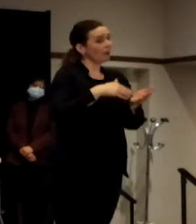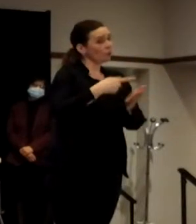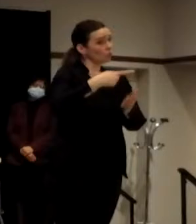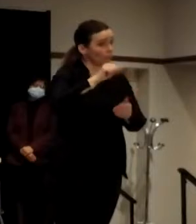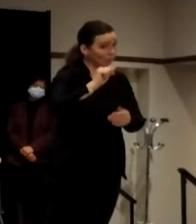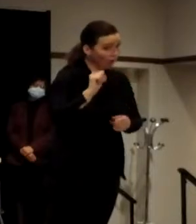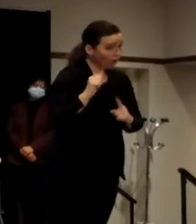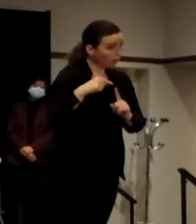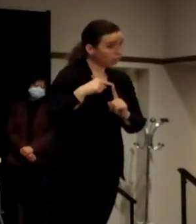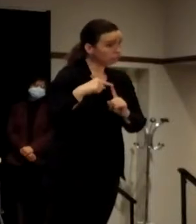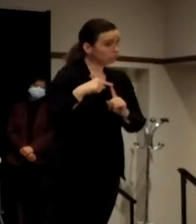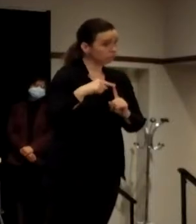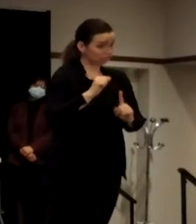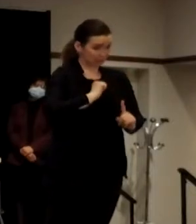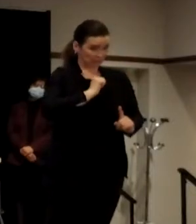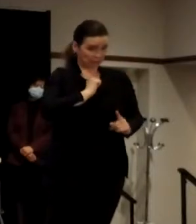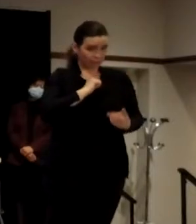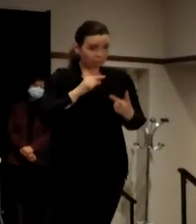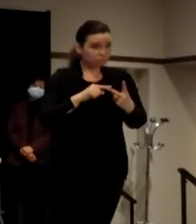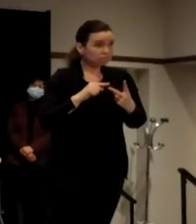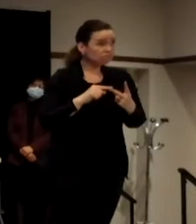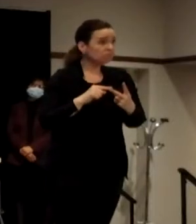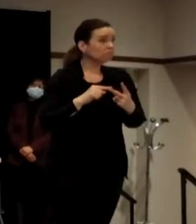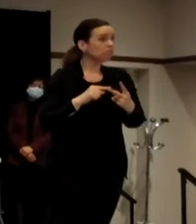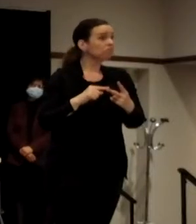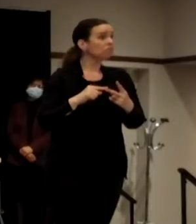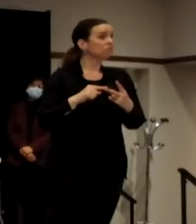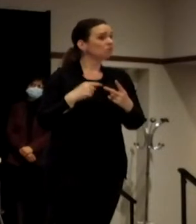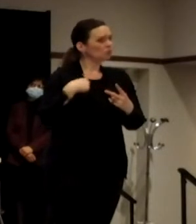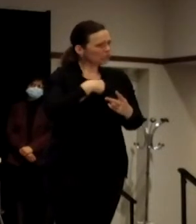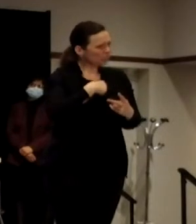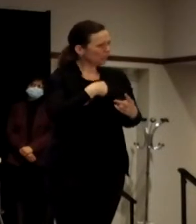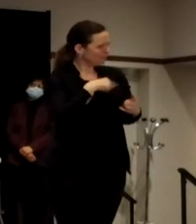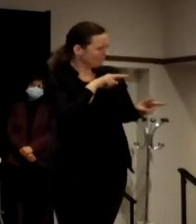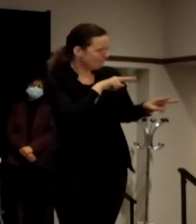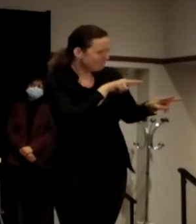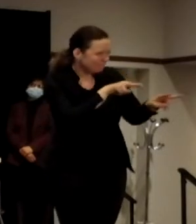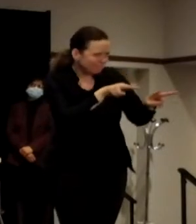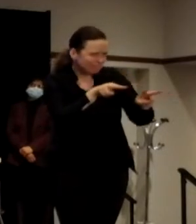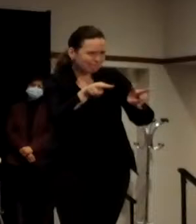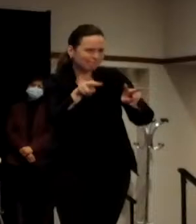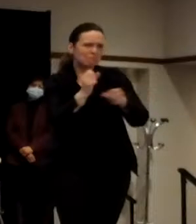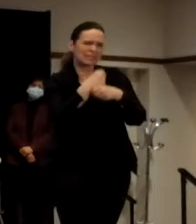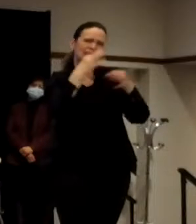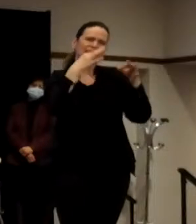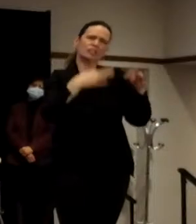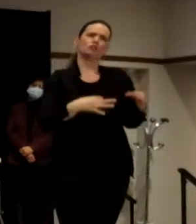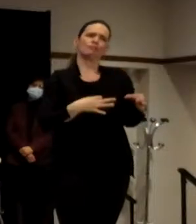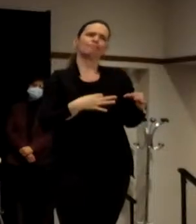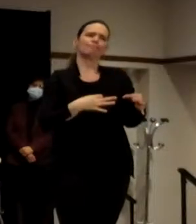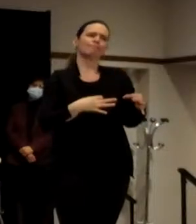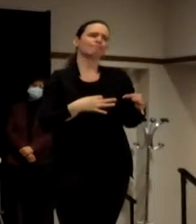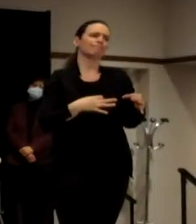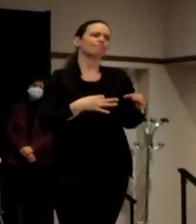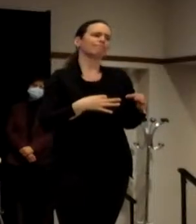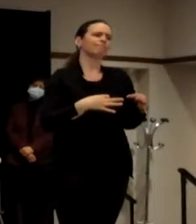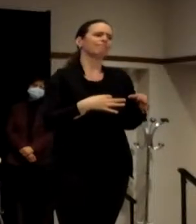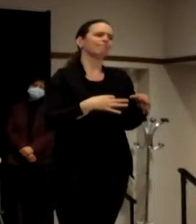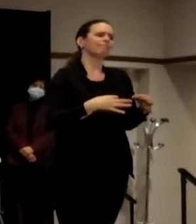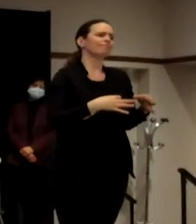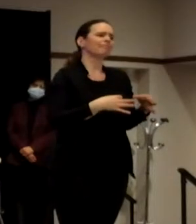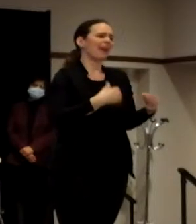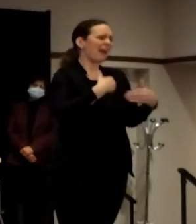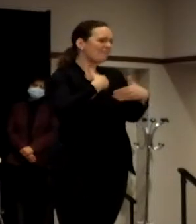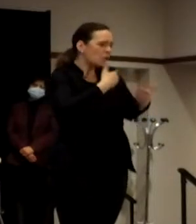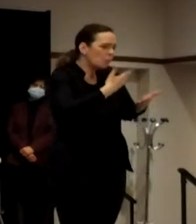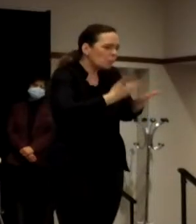myself, who's in a decision-making role in this process, certainly you would have to have tangible evidence that you